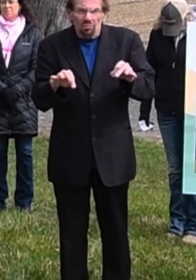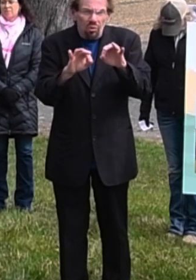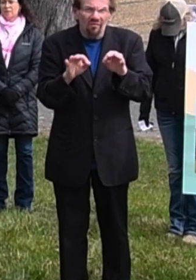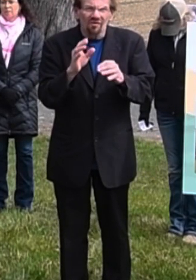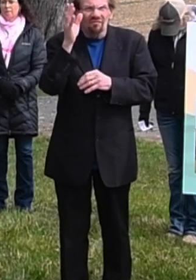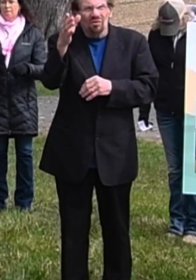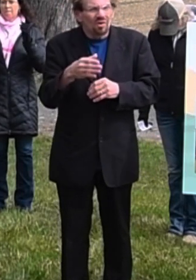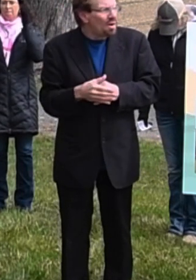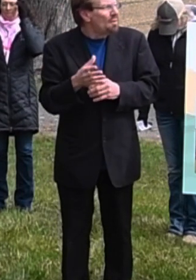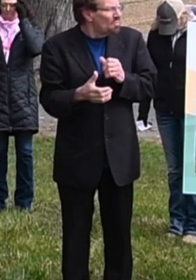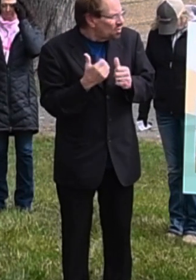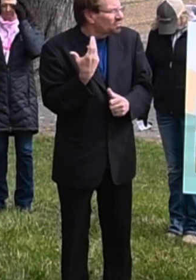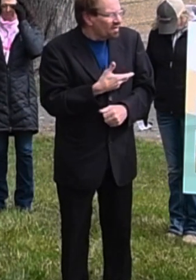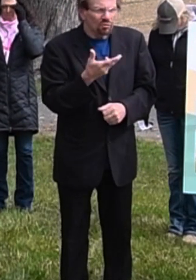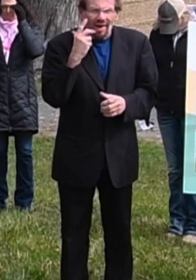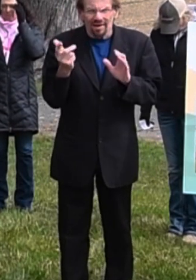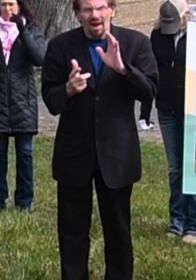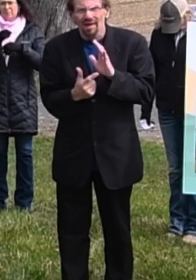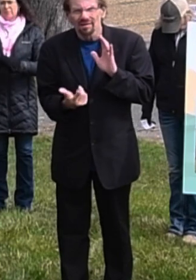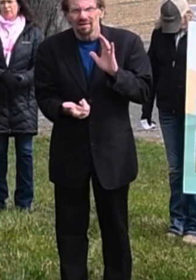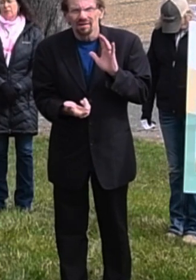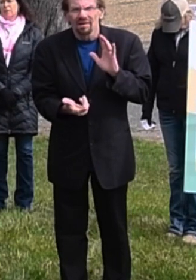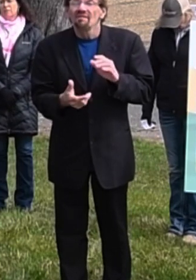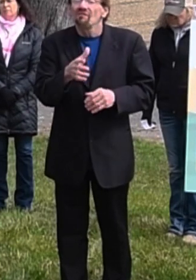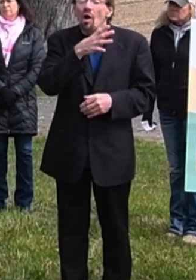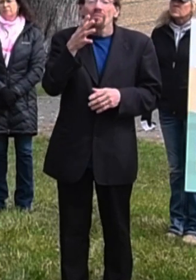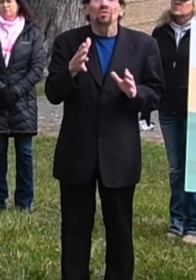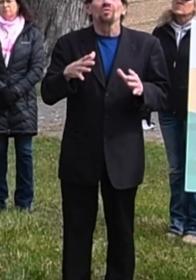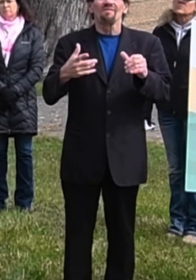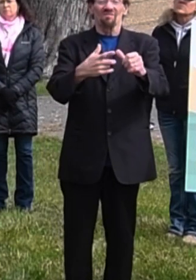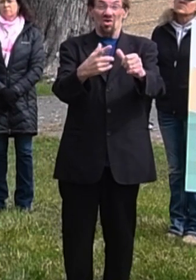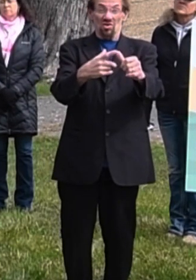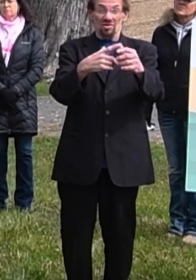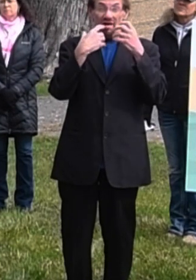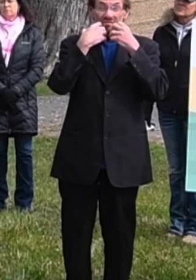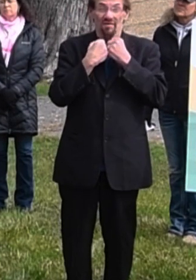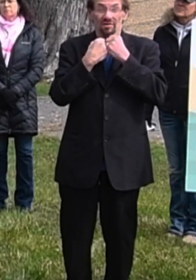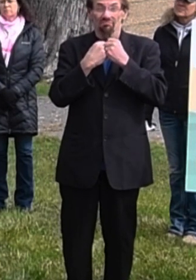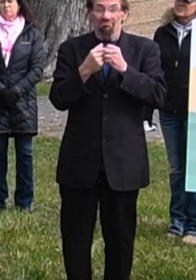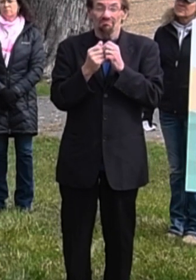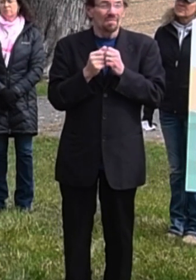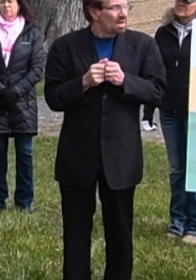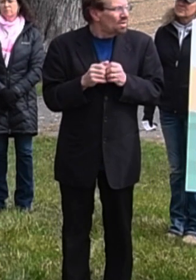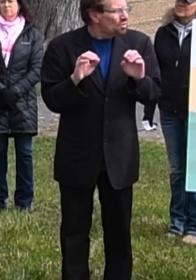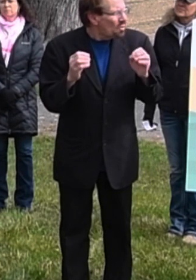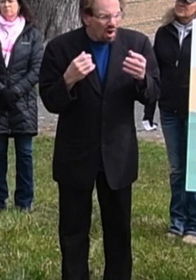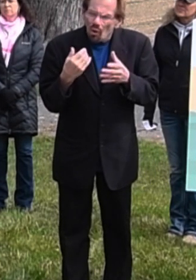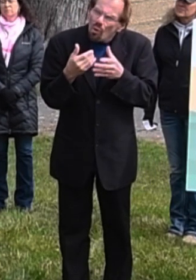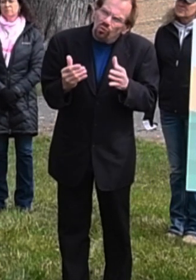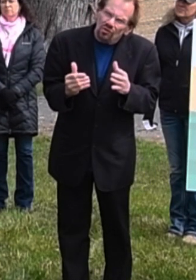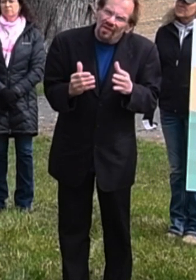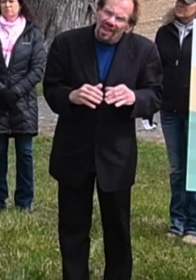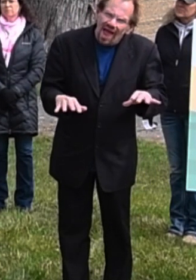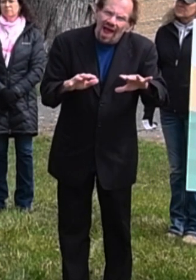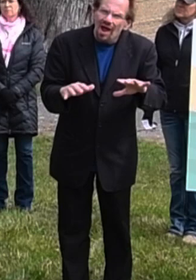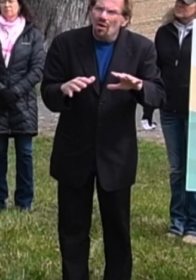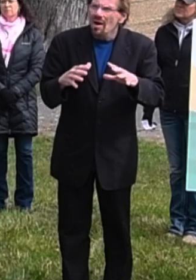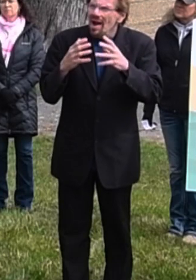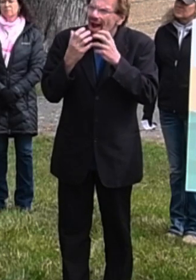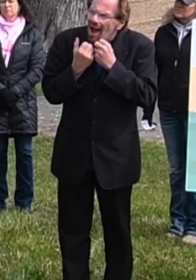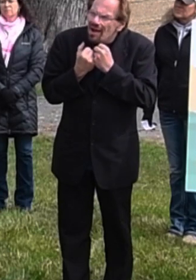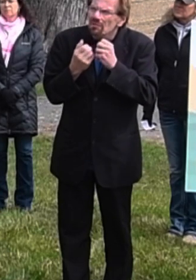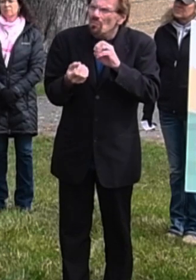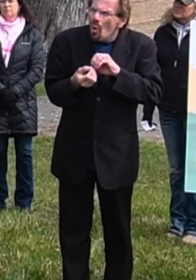because most of us recognize that farmers were really the first conservationists. No one is closer to the land or cares more about the soil's ability